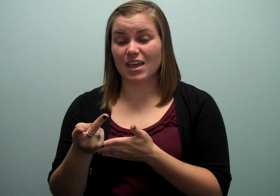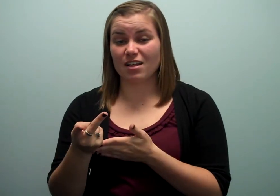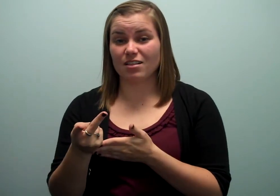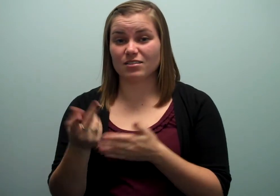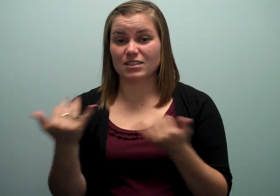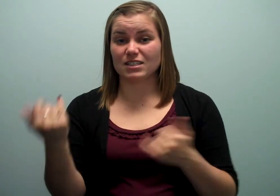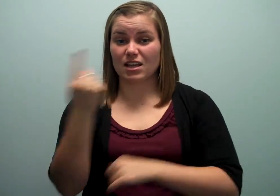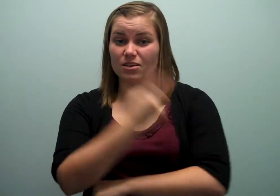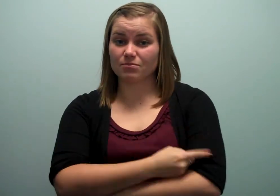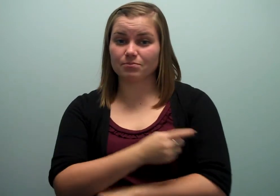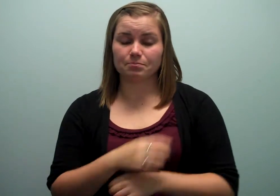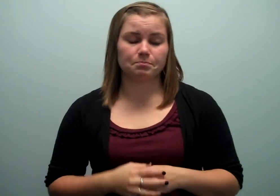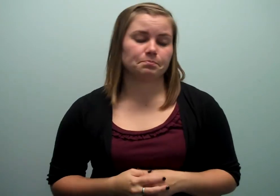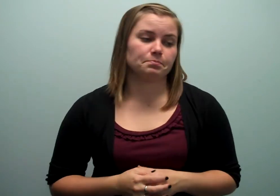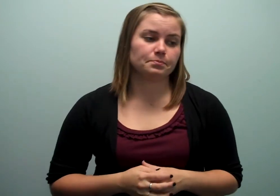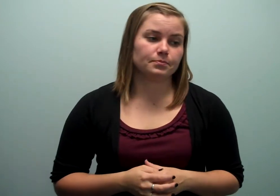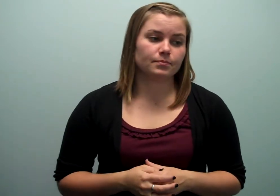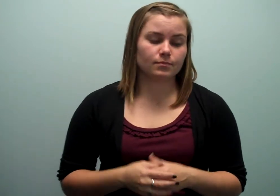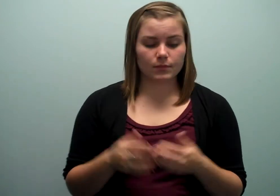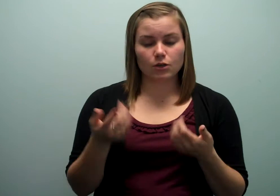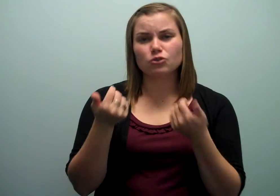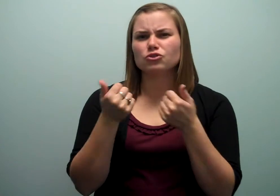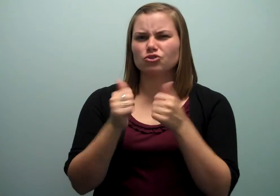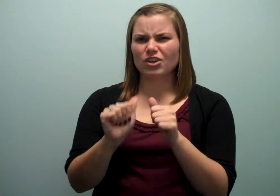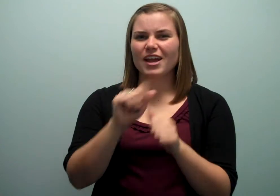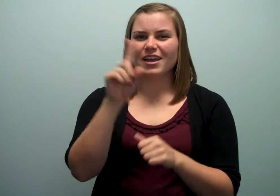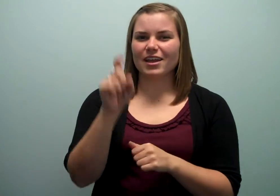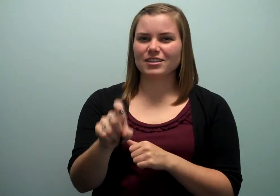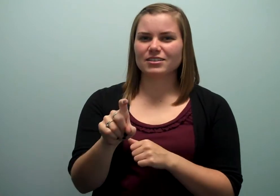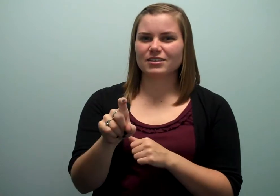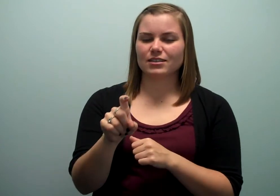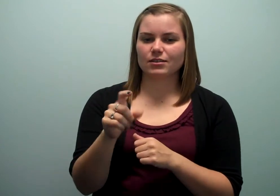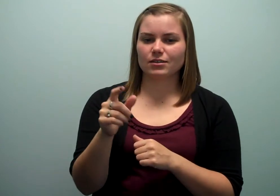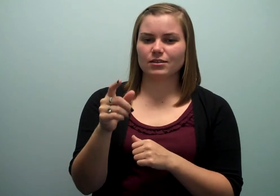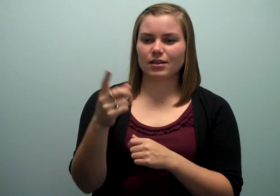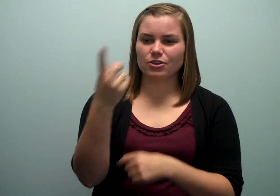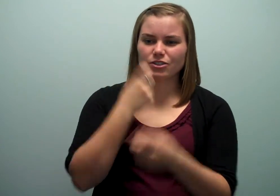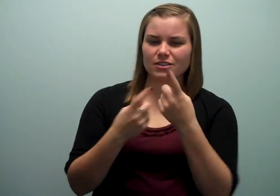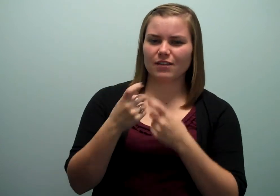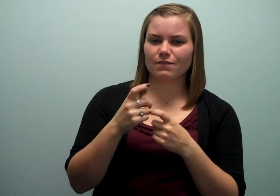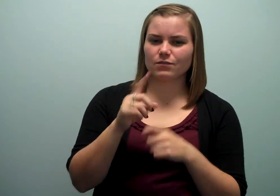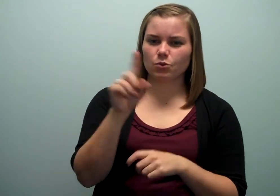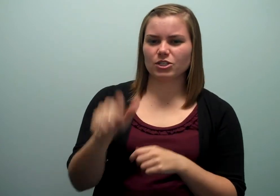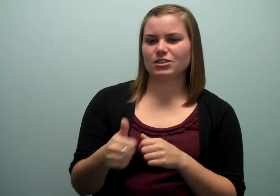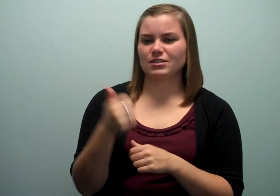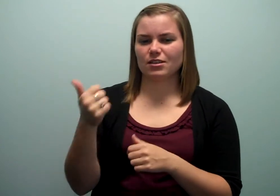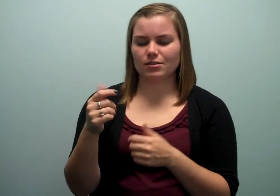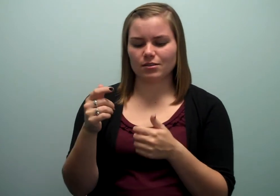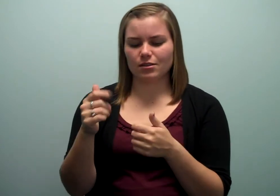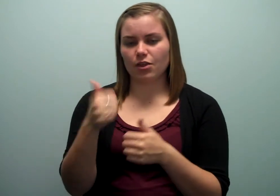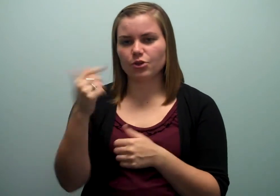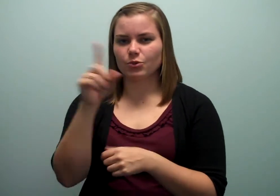me? Or try some of these questions instead. What am I excited about